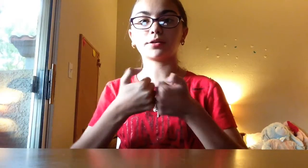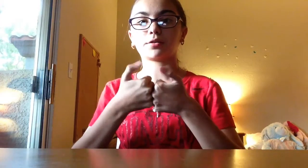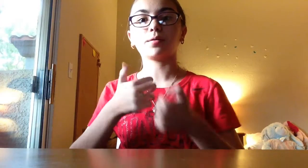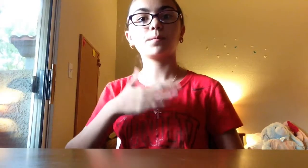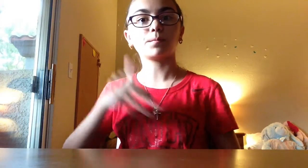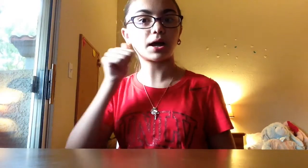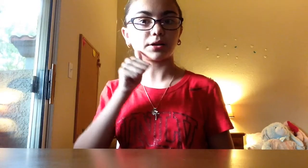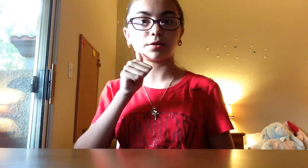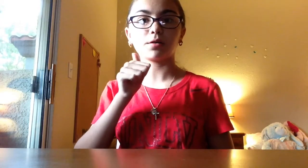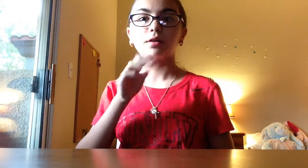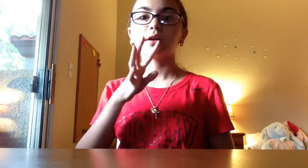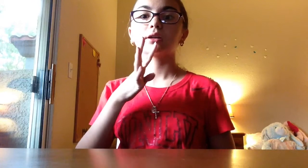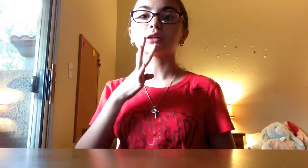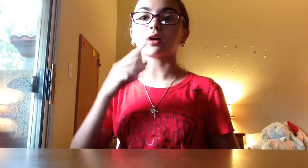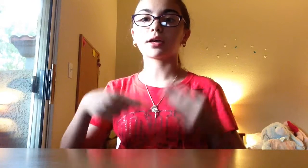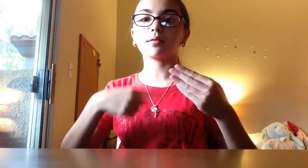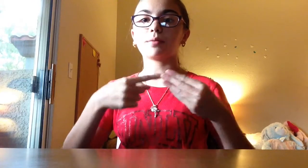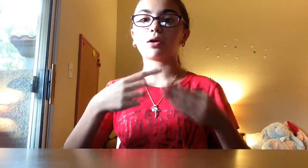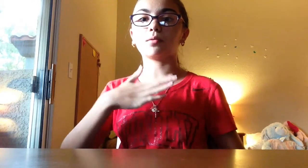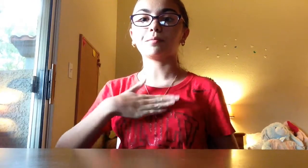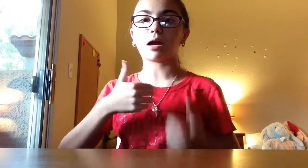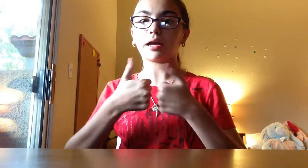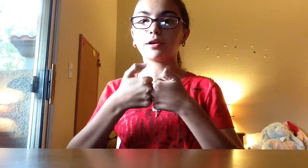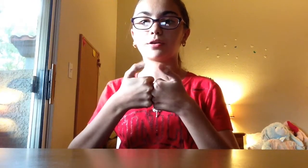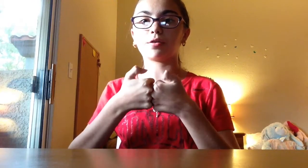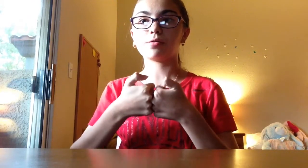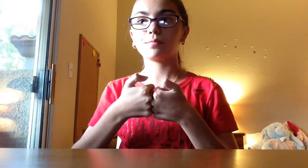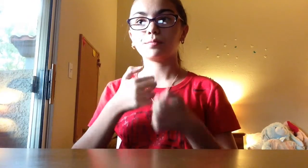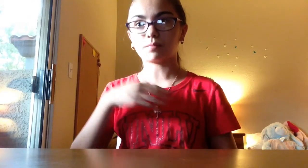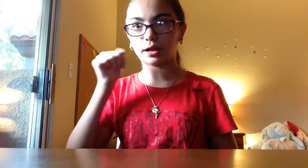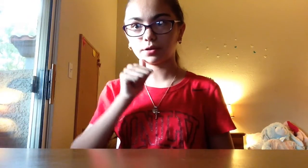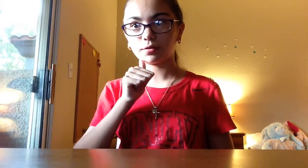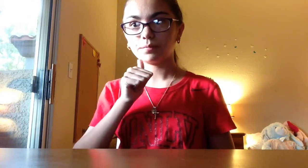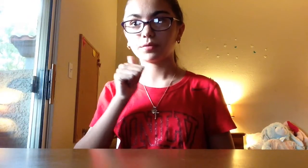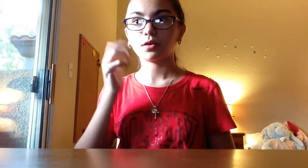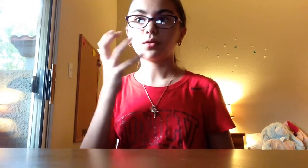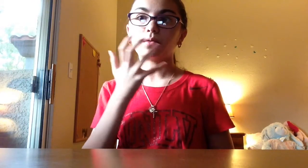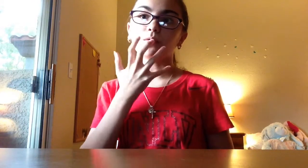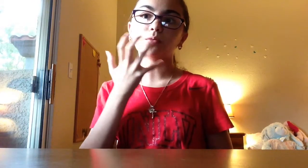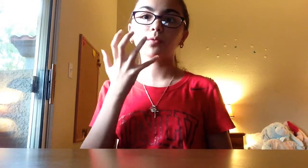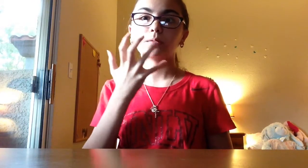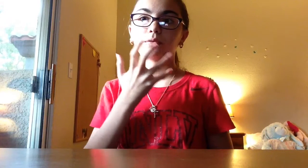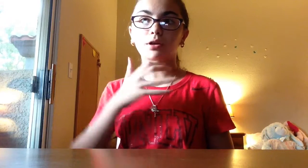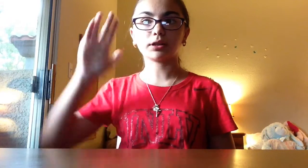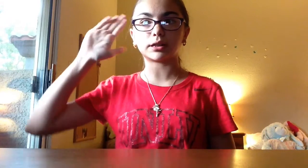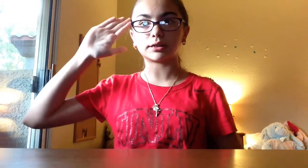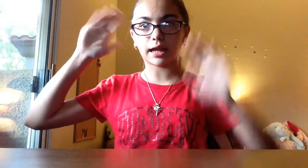girl, my girl, talking about my girl, my girl. Ooh, then it says, hey,